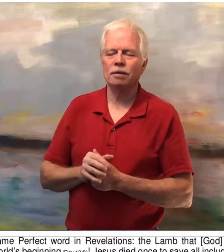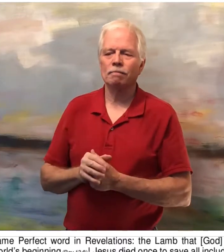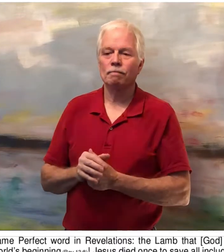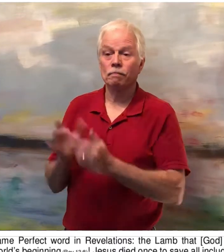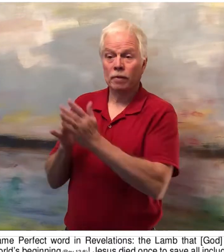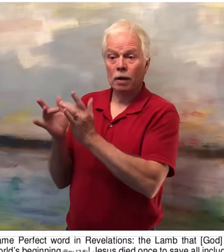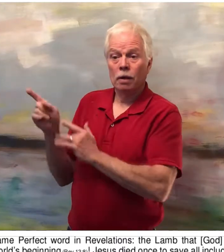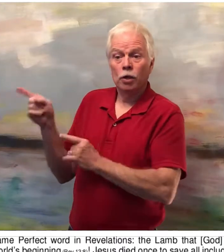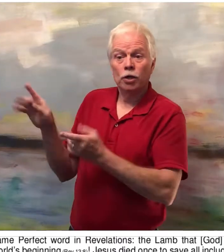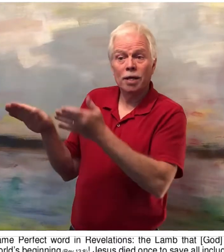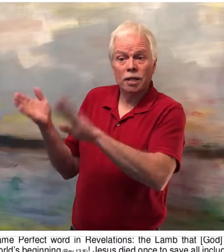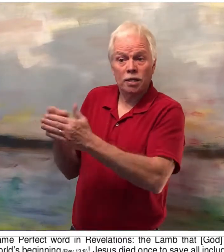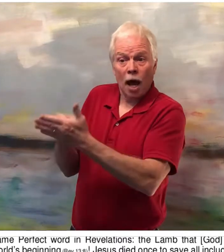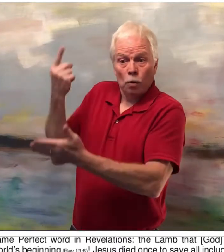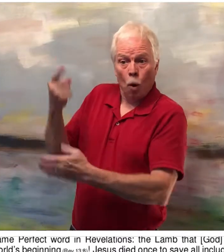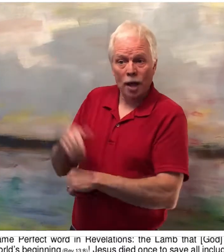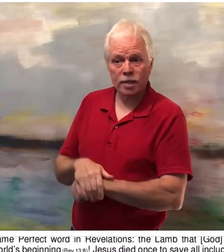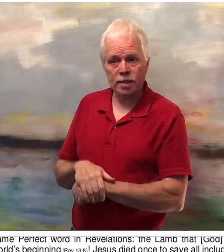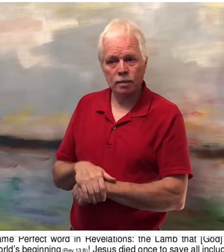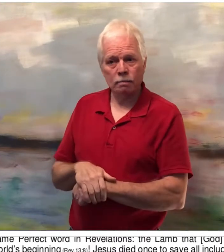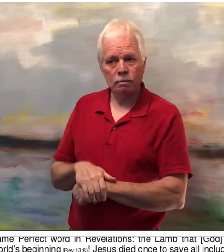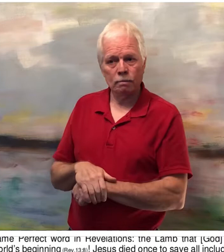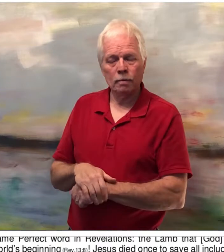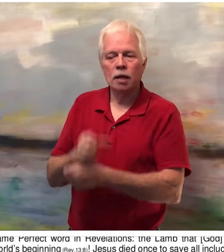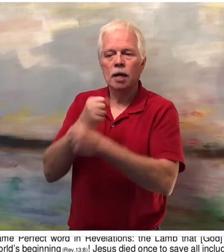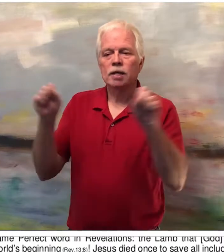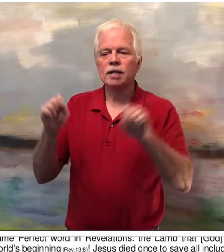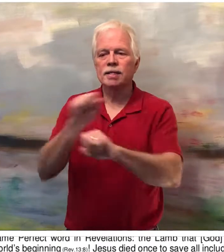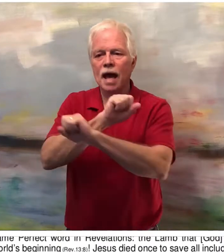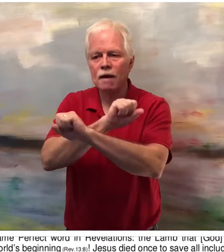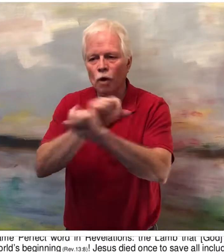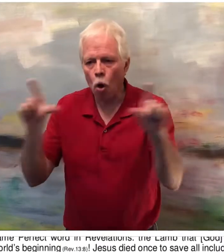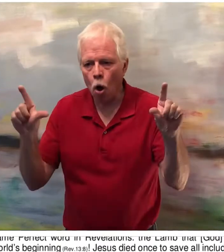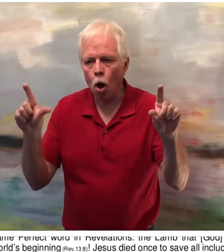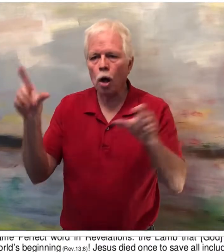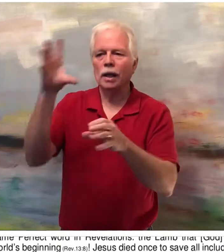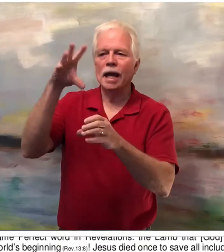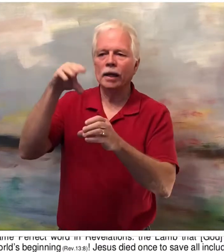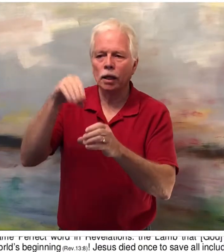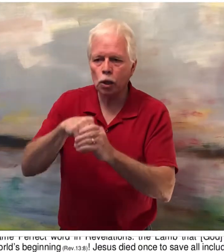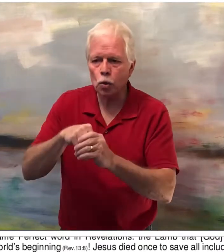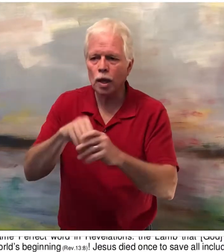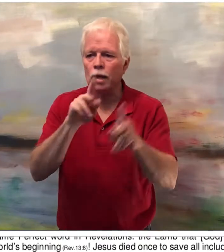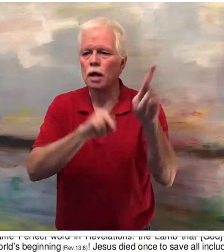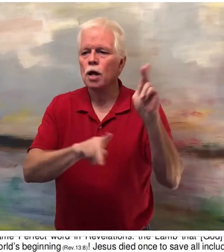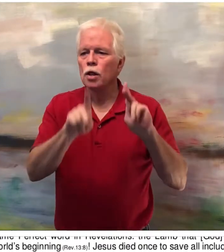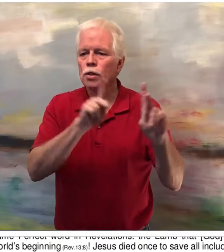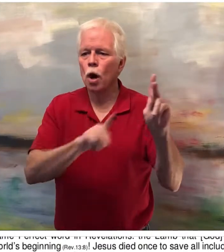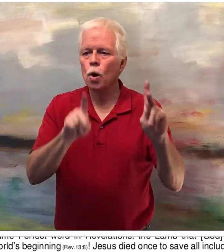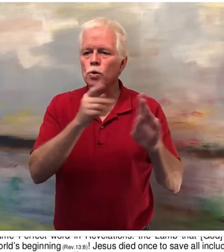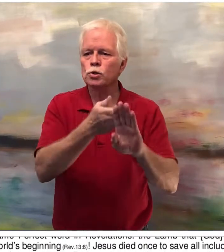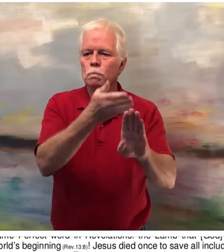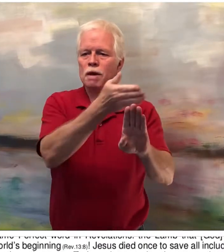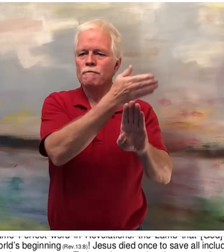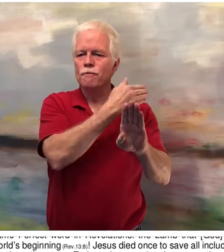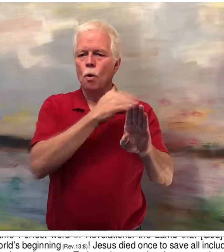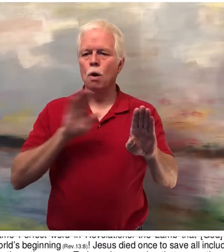Jesus died once to save all, including those before